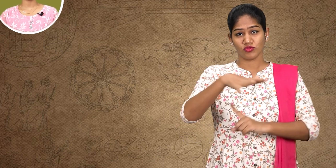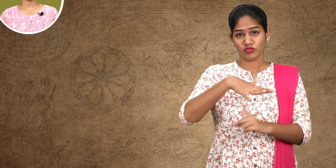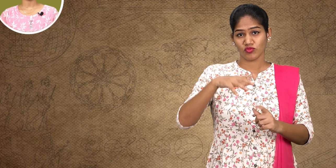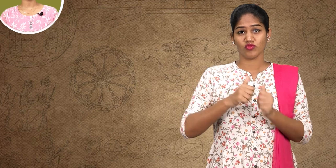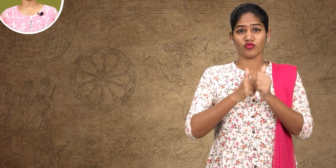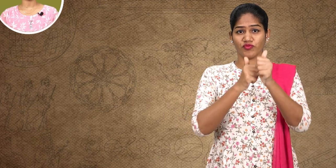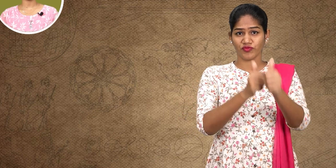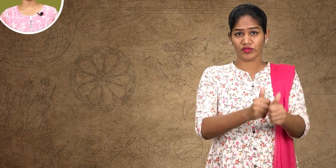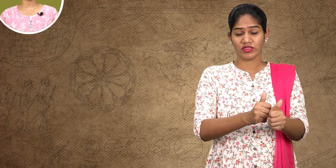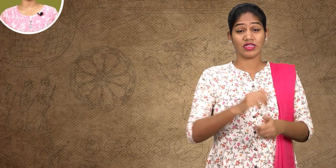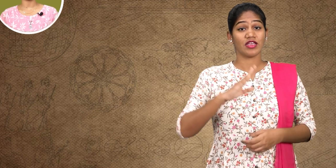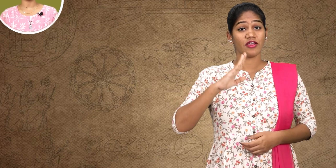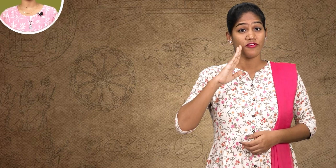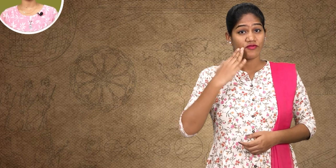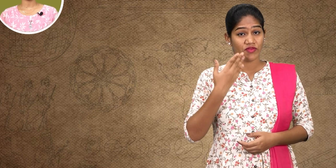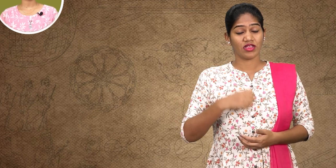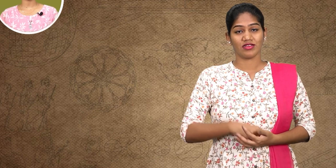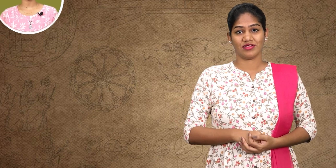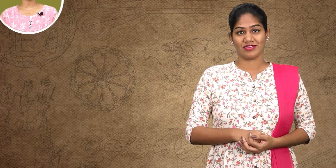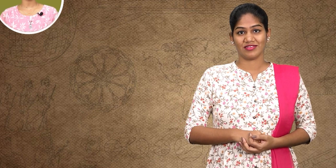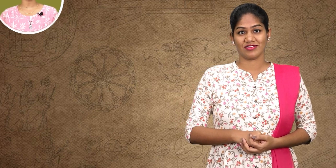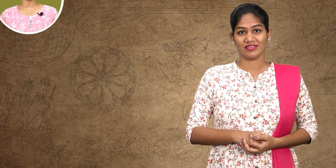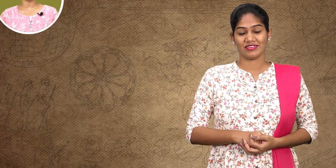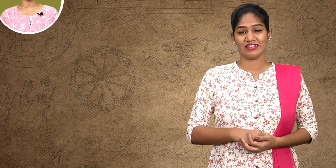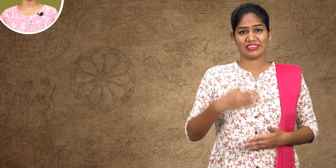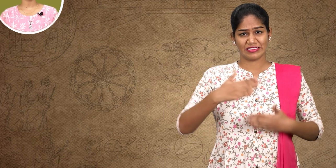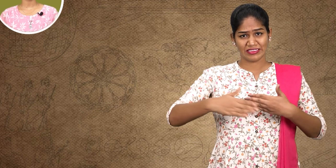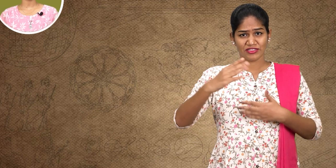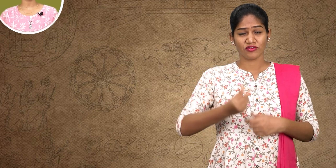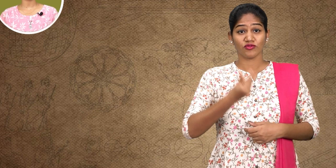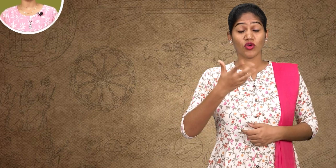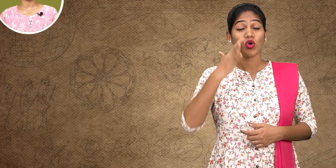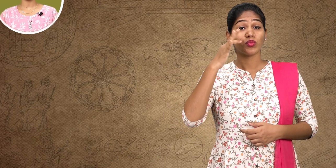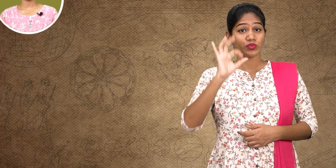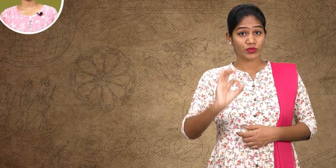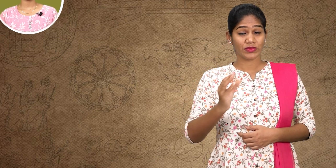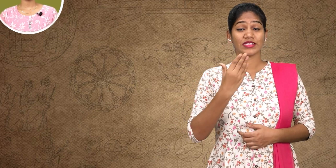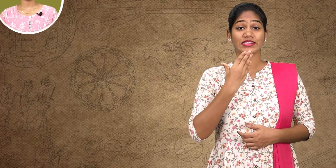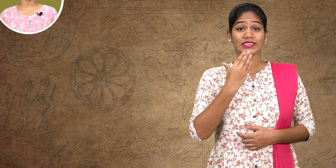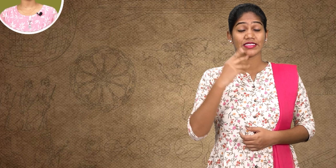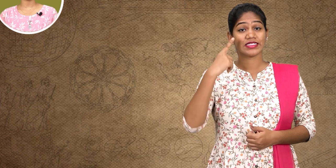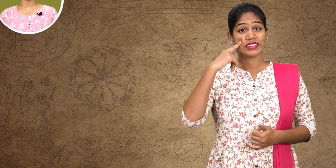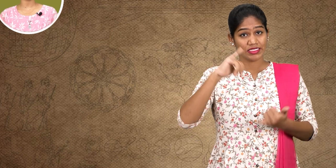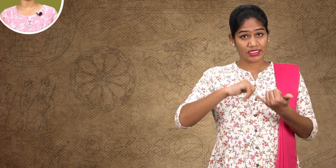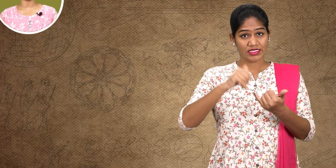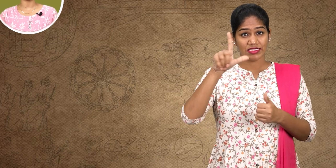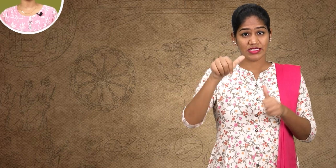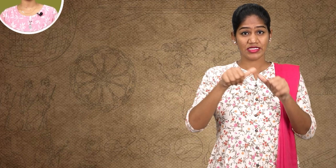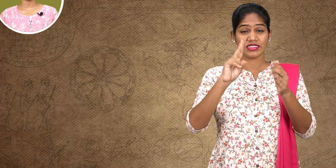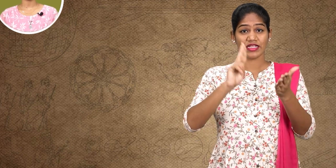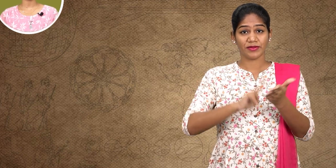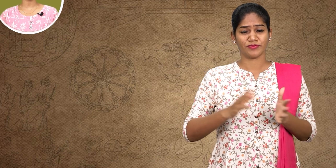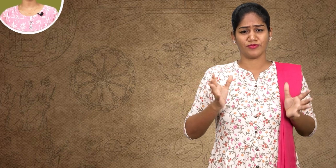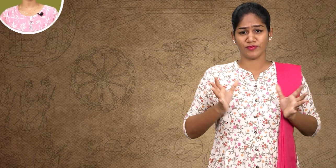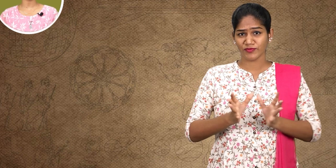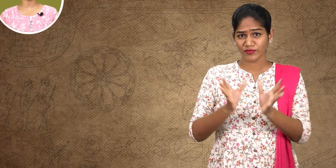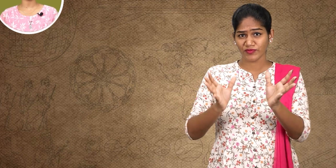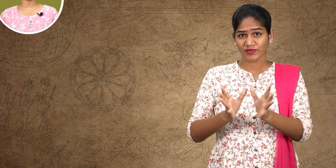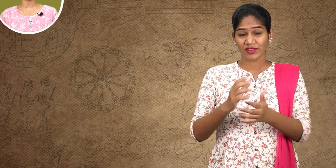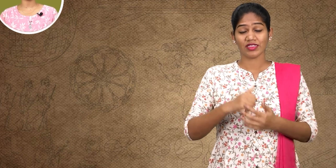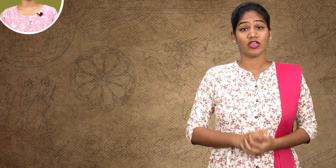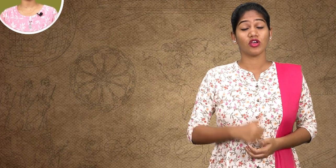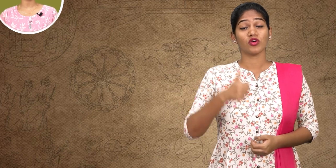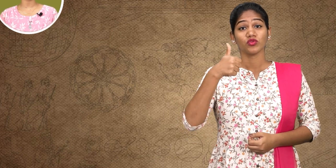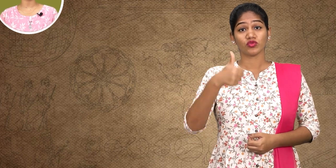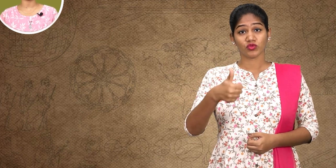while retaining the essence of Islam and encouraging a rational